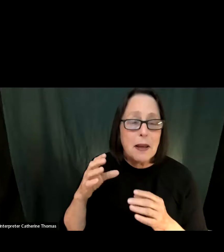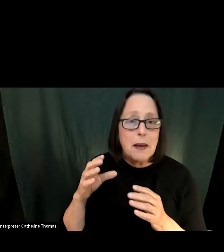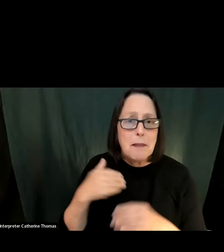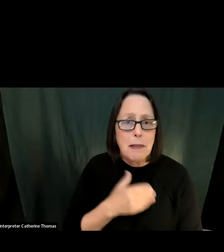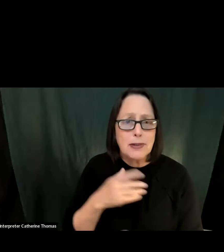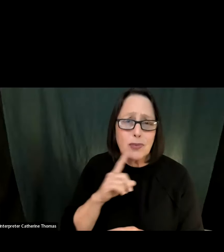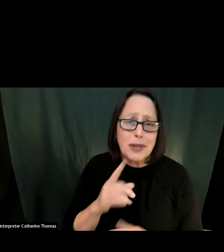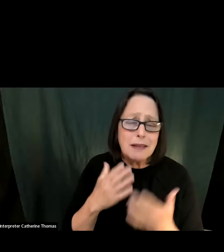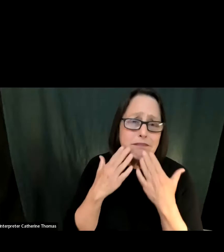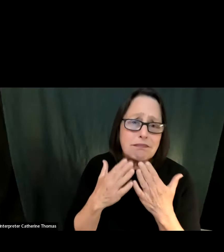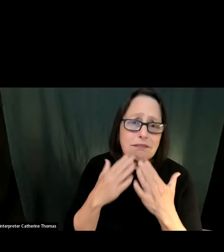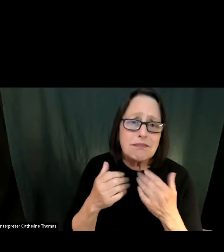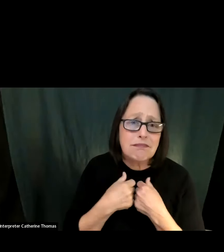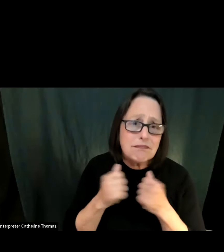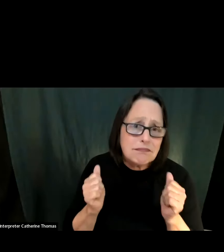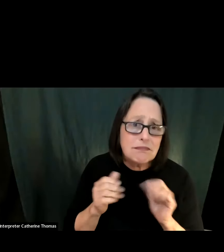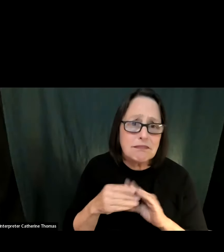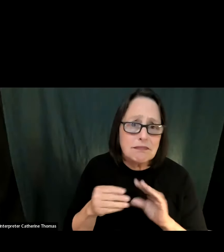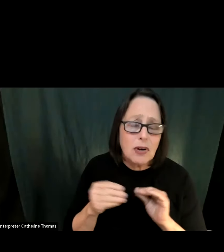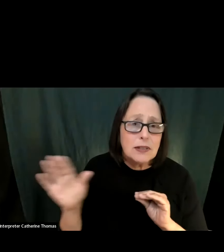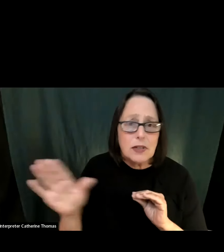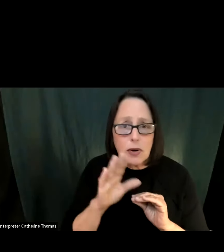you sharing your stories and your personal experiences.